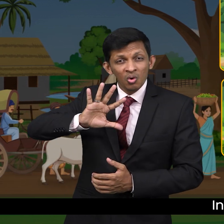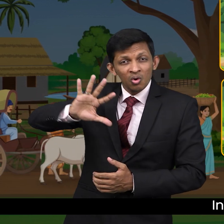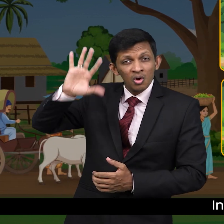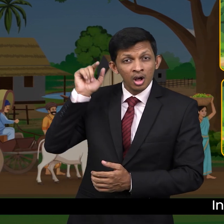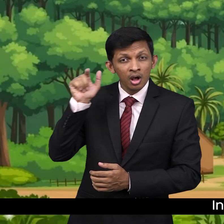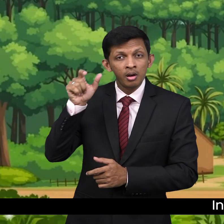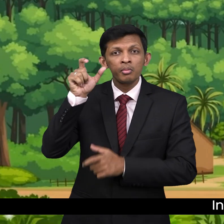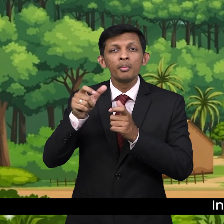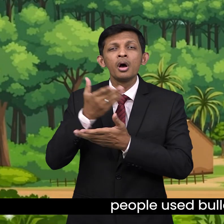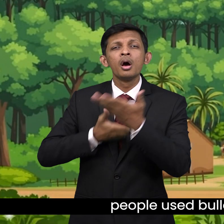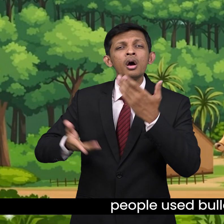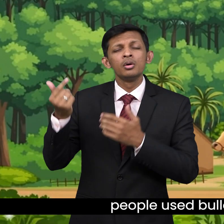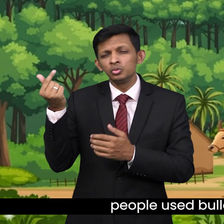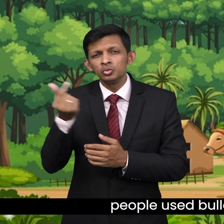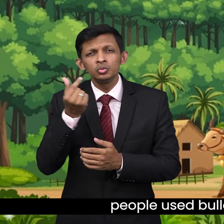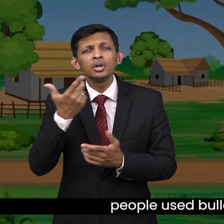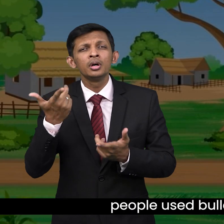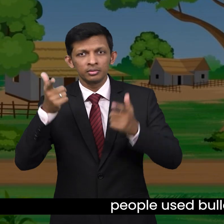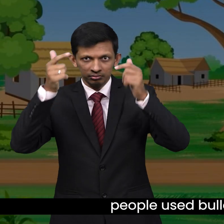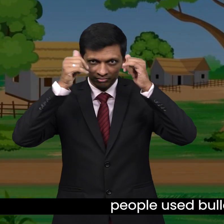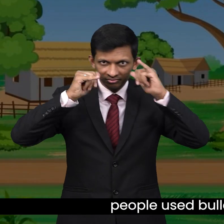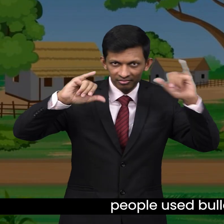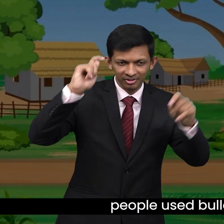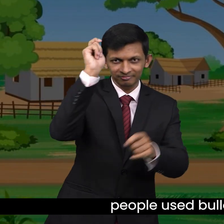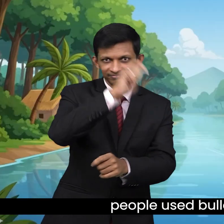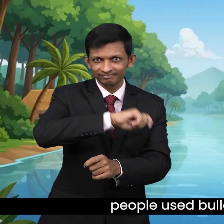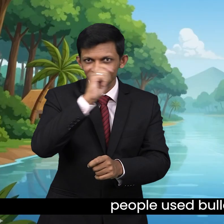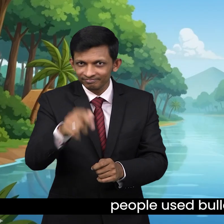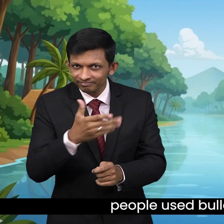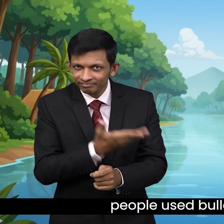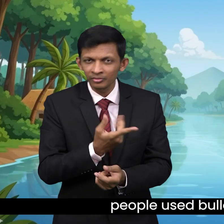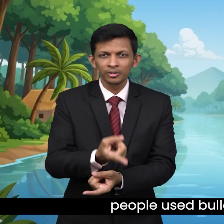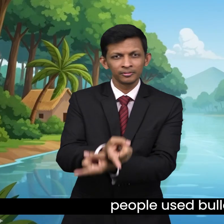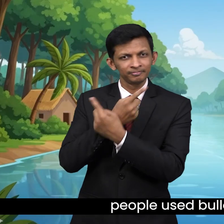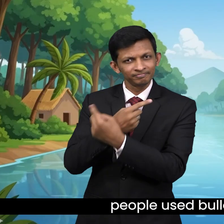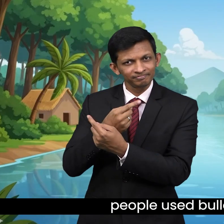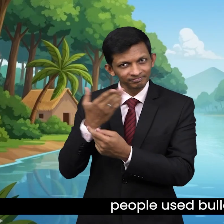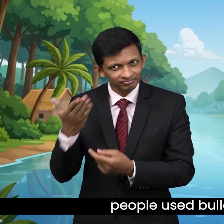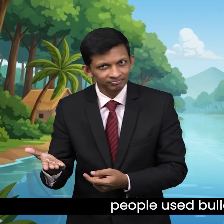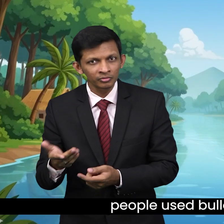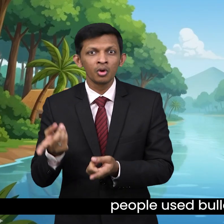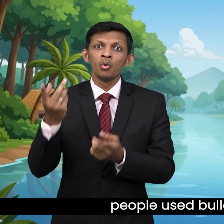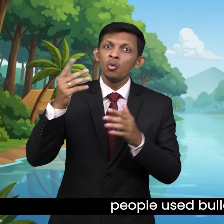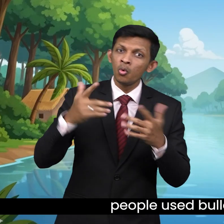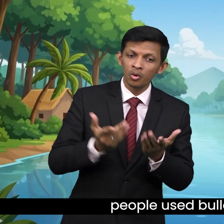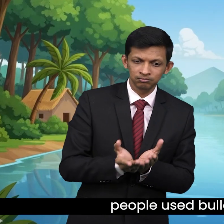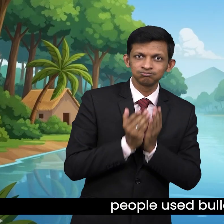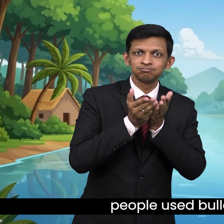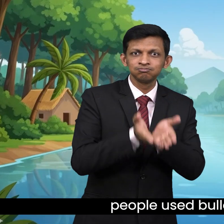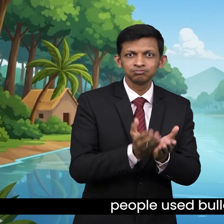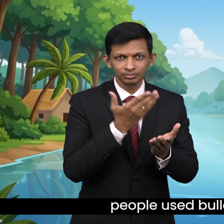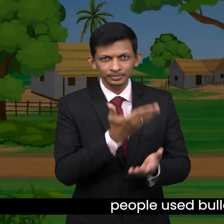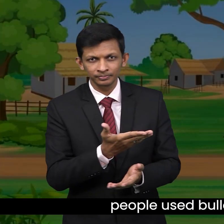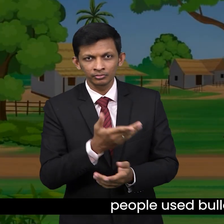In the olden days, people used bullock carts, horse carts, or boats.